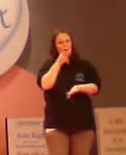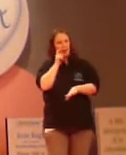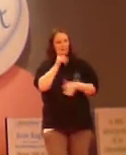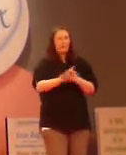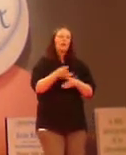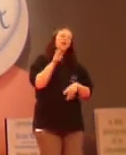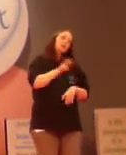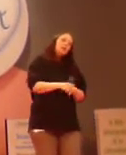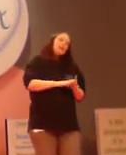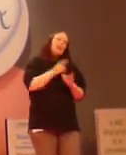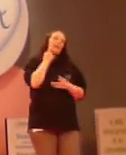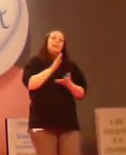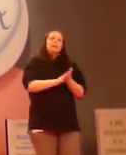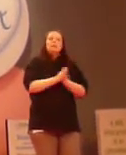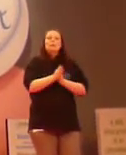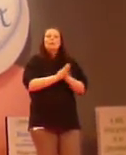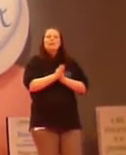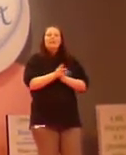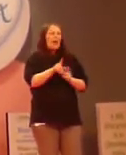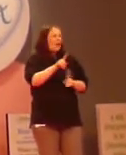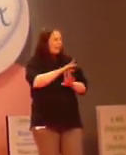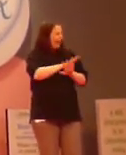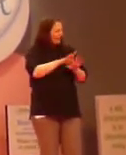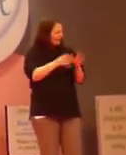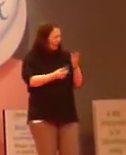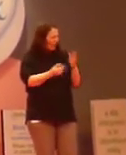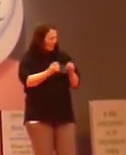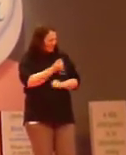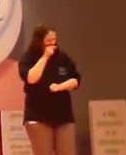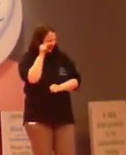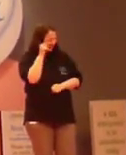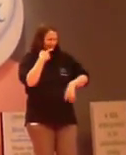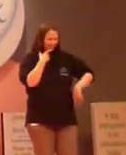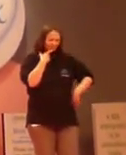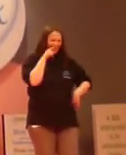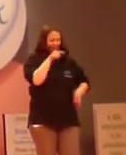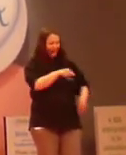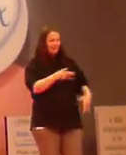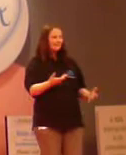just sitting there going, why don't they make